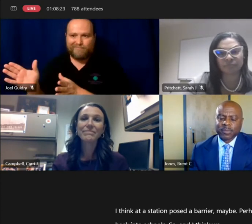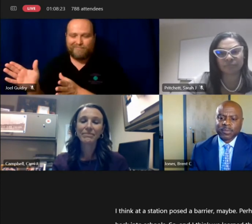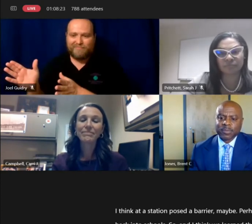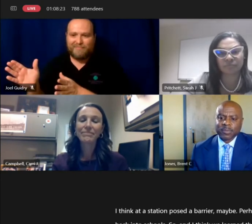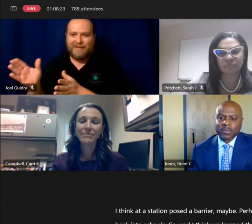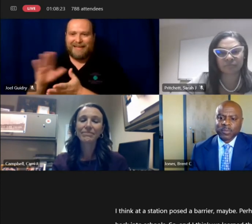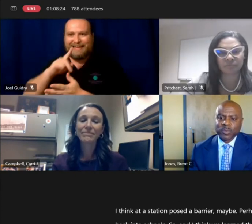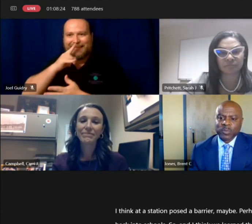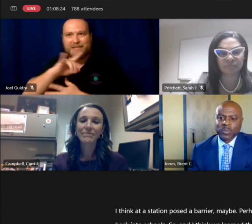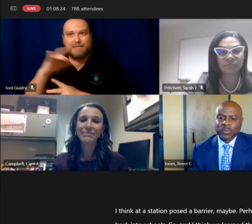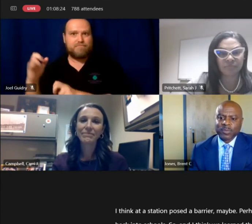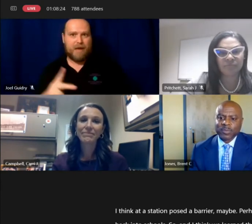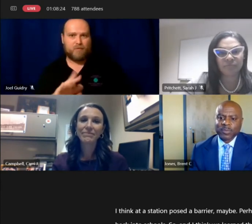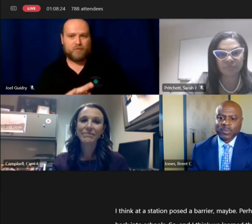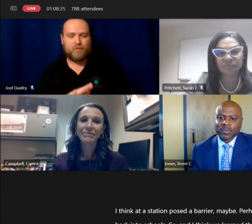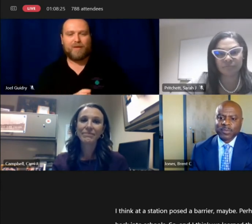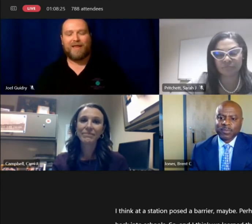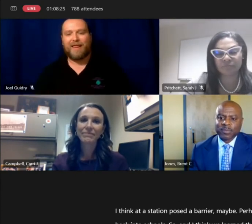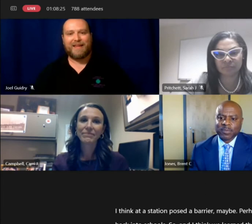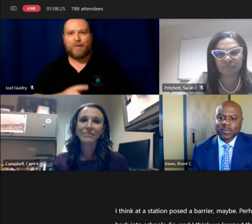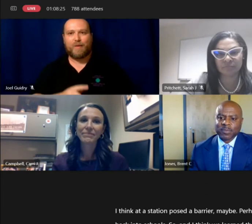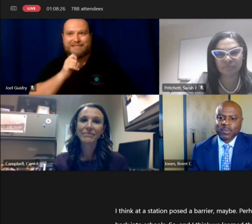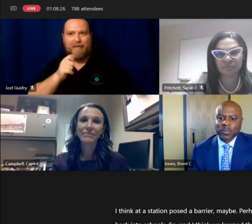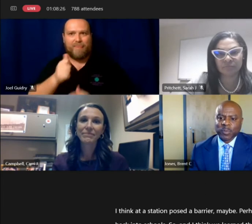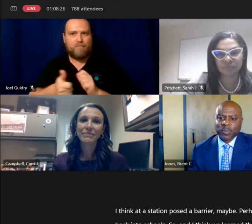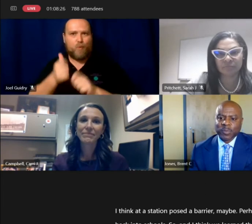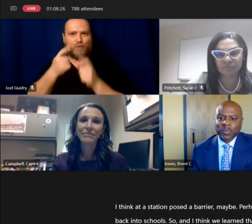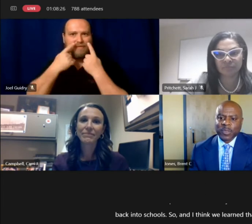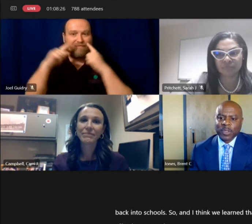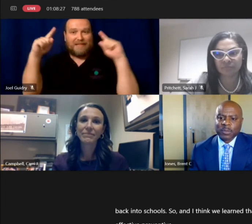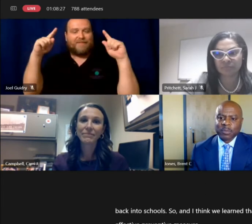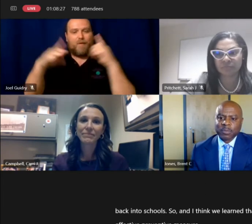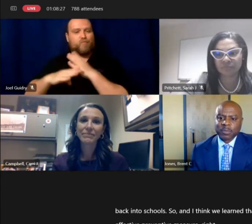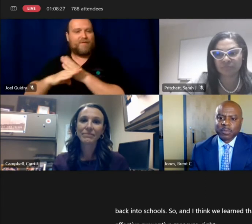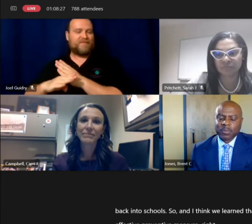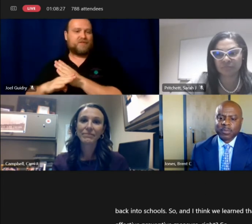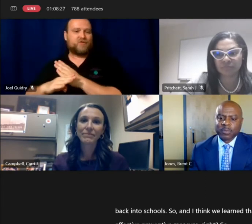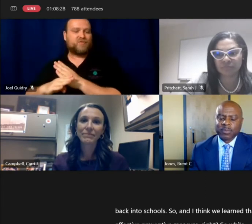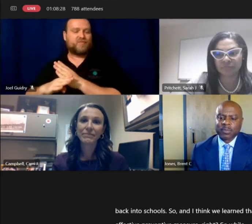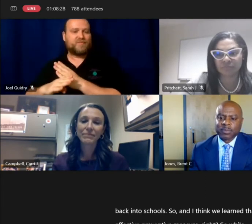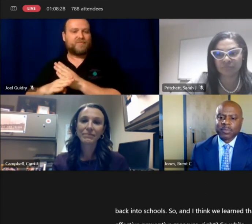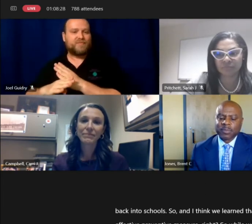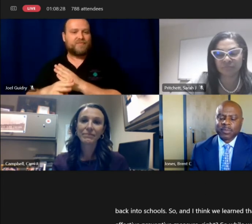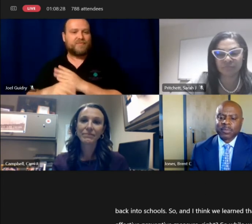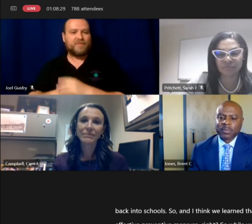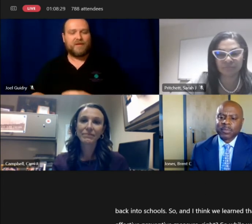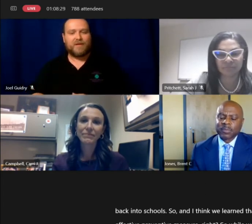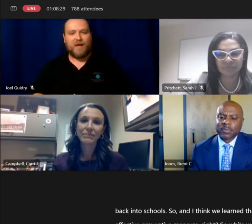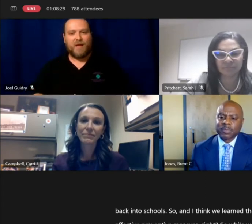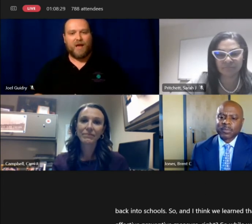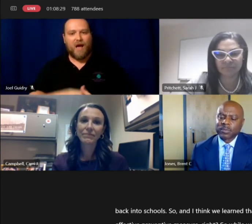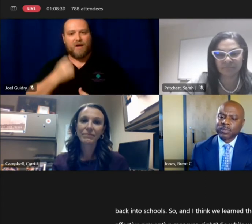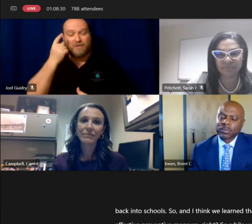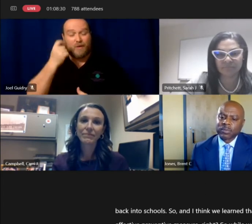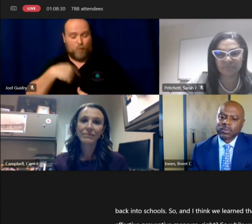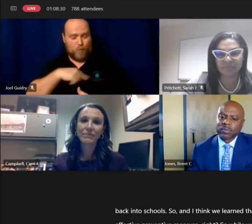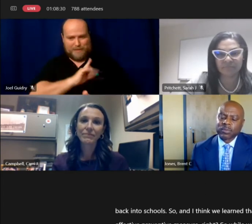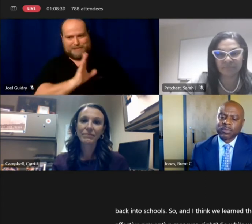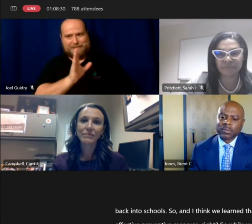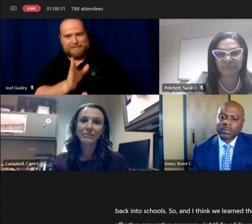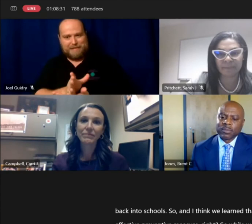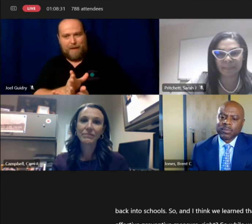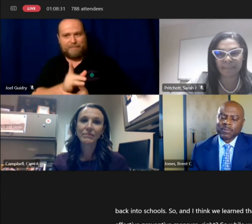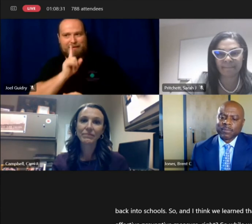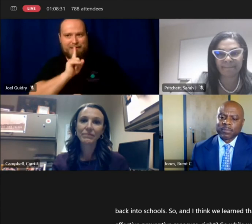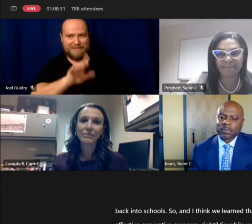effective preventive measure, right? So while we have done away with, or we are no longer using that attestation,